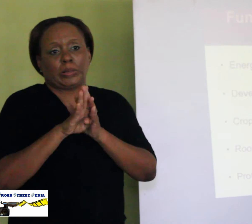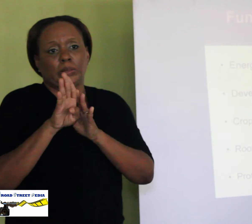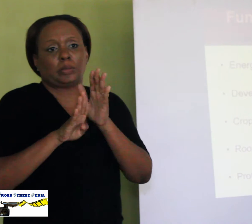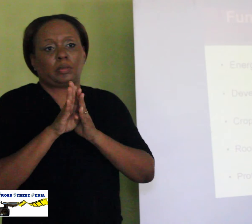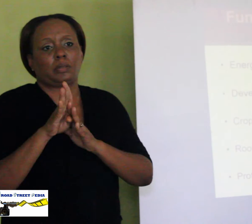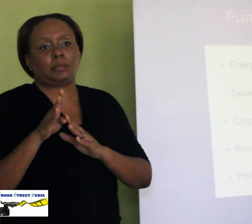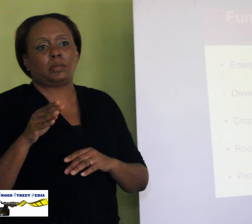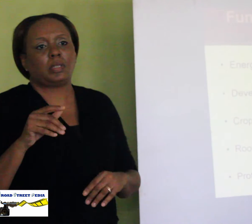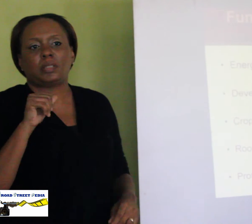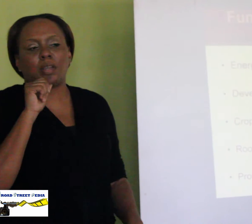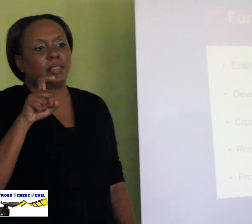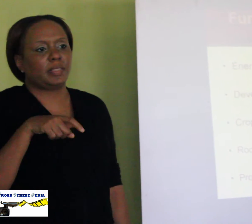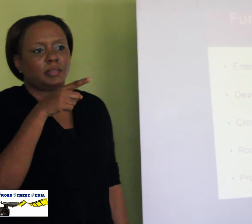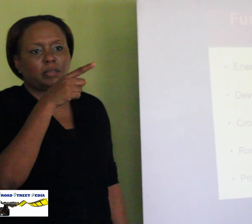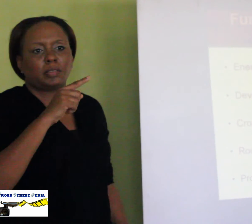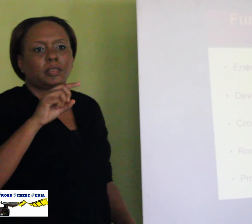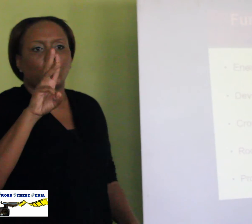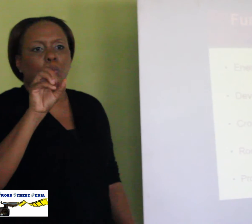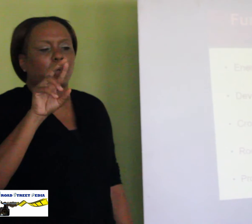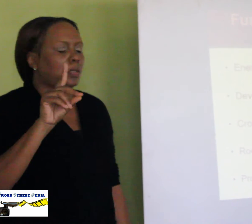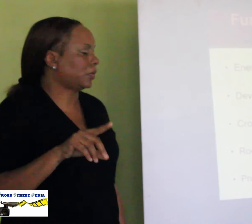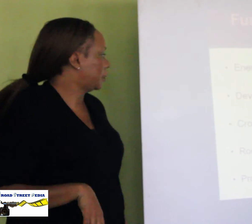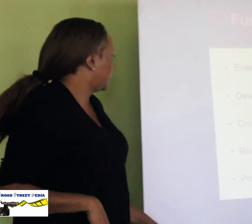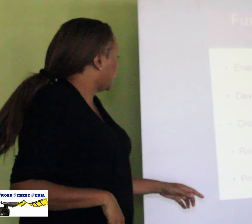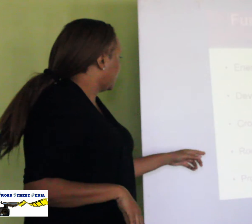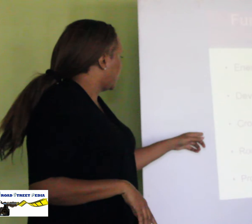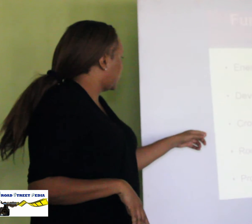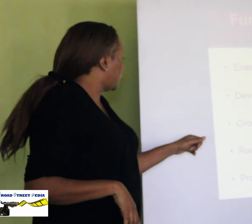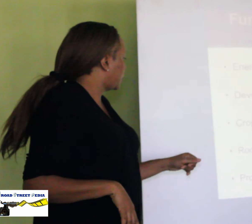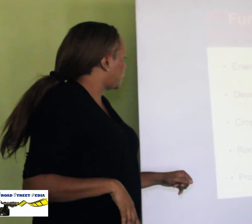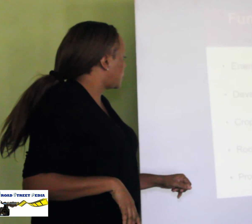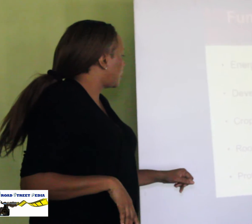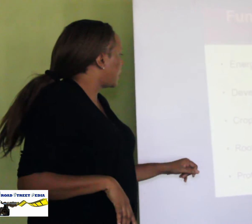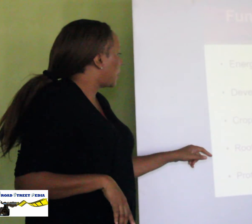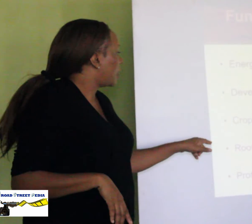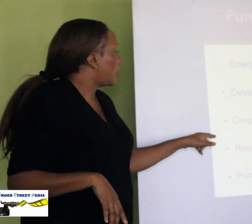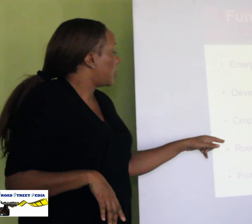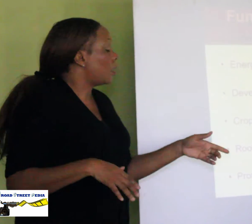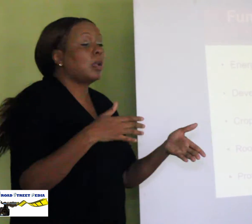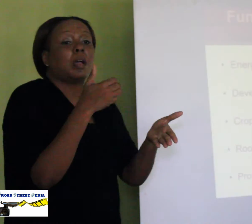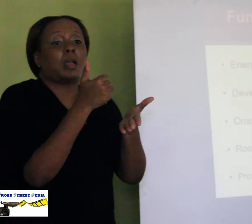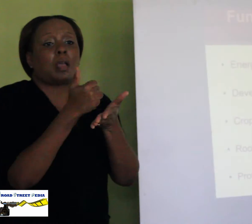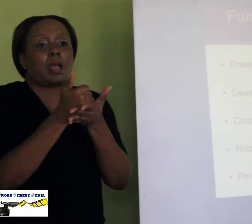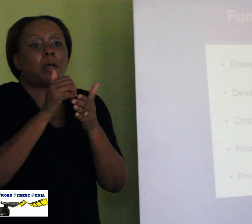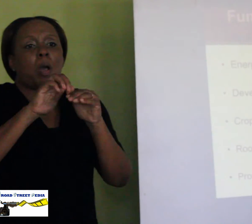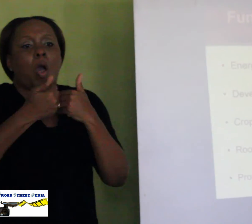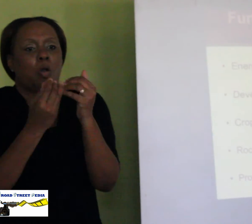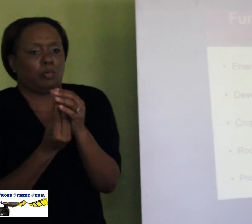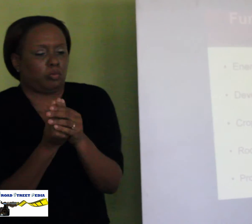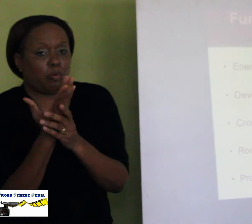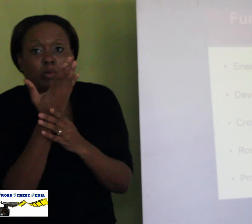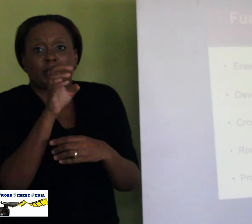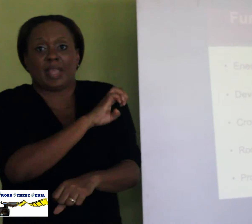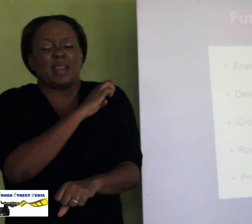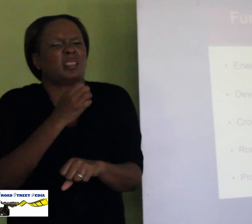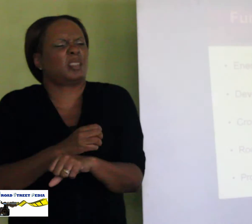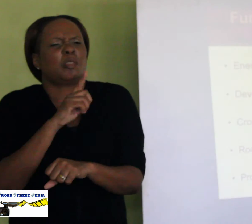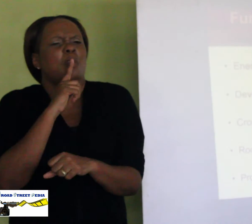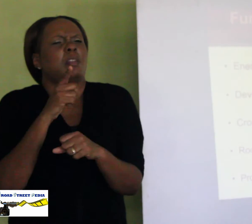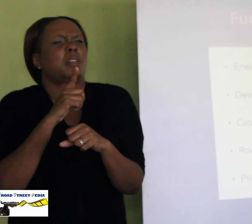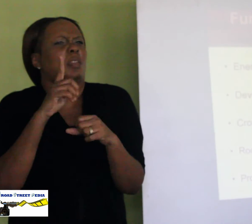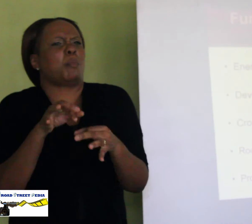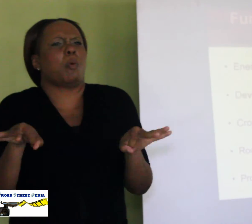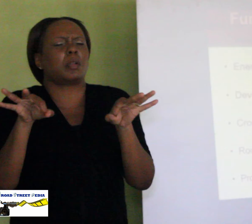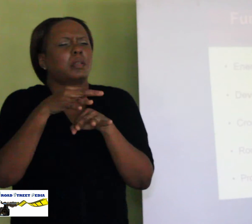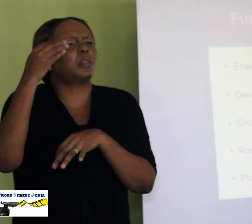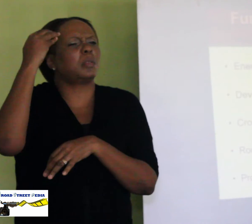it helps in root development, it helps in photosynthesis, where the energy is extracted from the sun